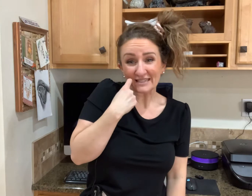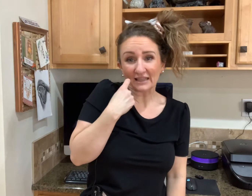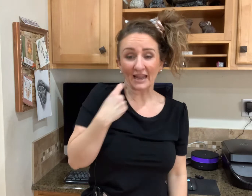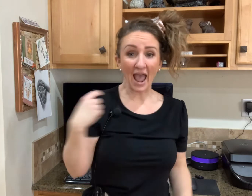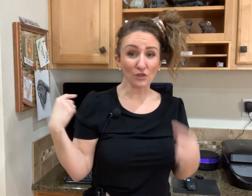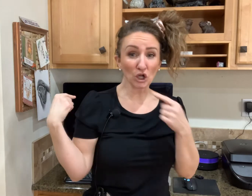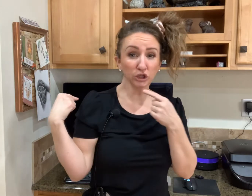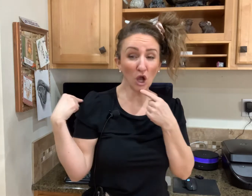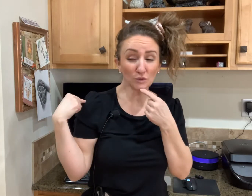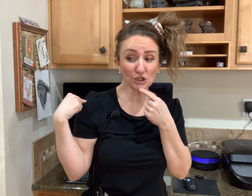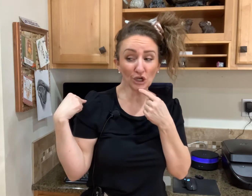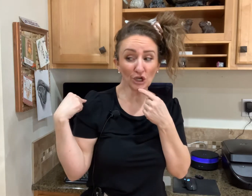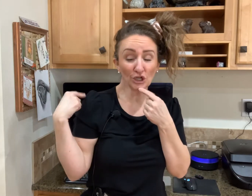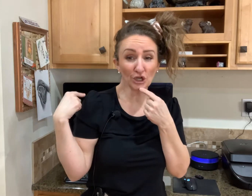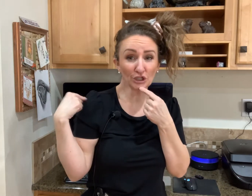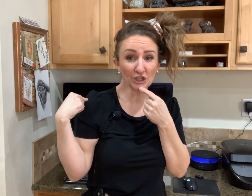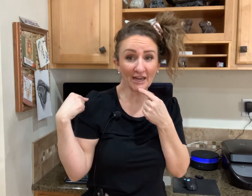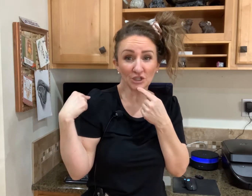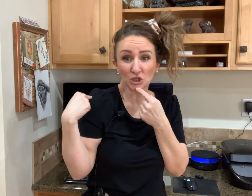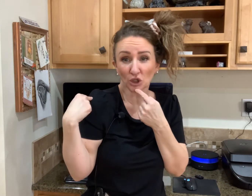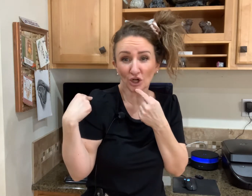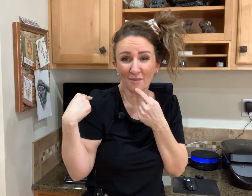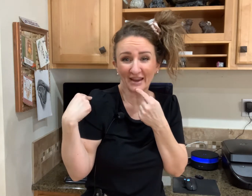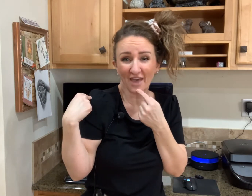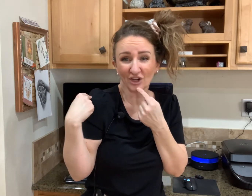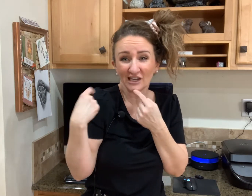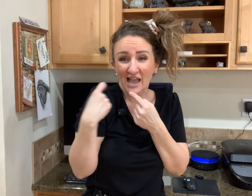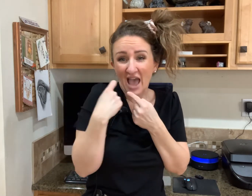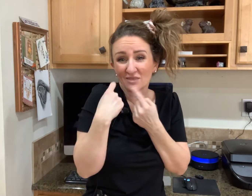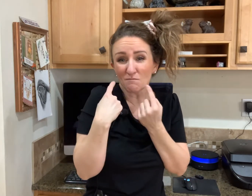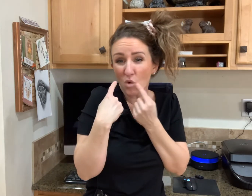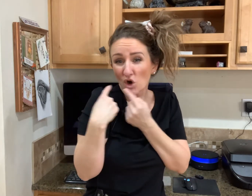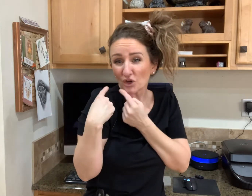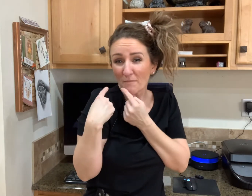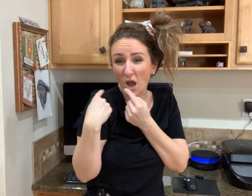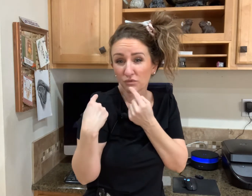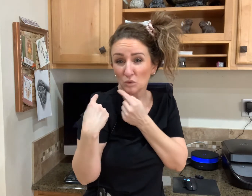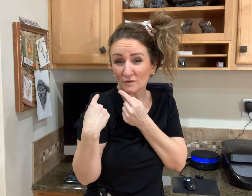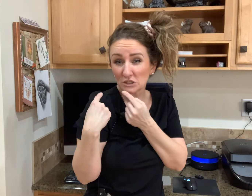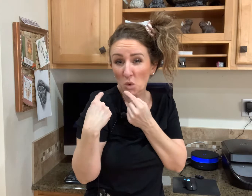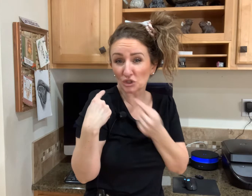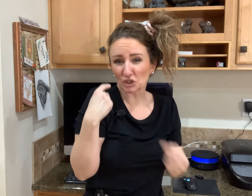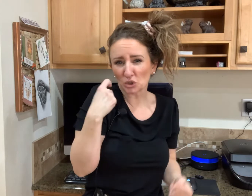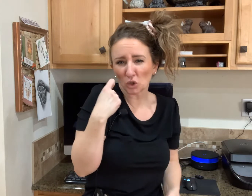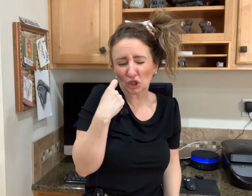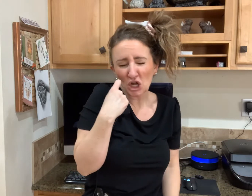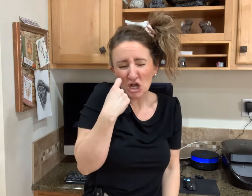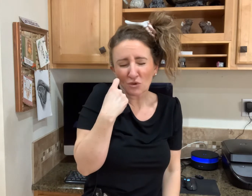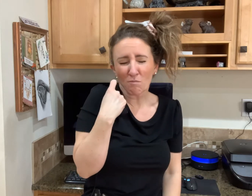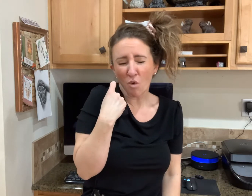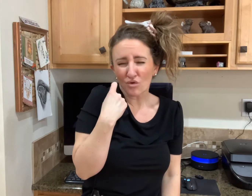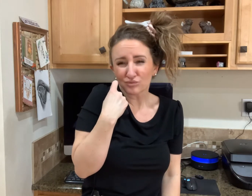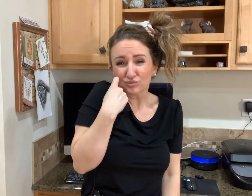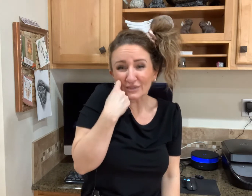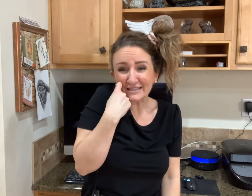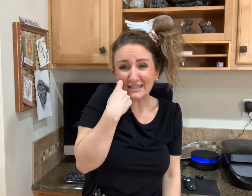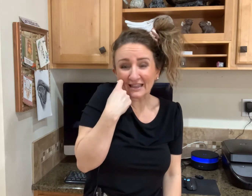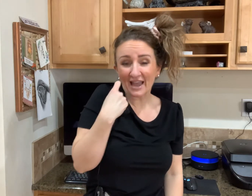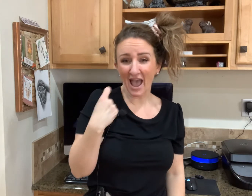Recently. And the closer your chin and shoulder come together, and the more your mouth moves towards your shoulder, the more recently it